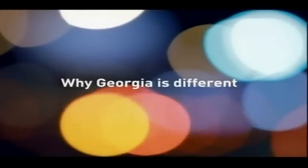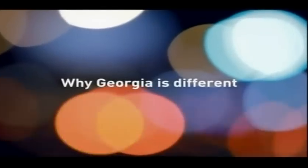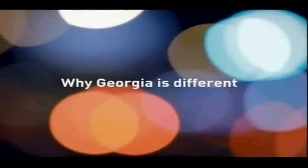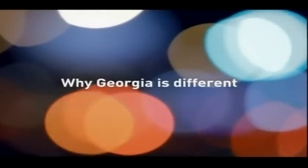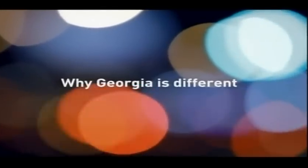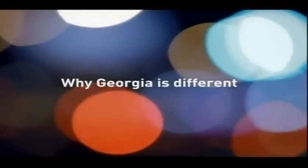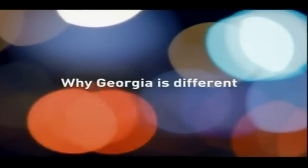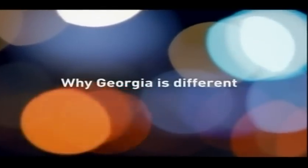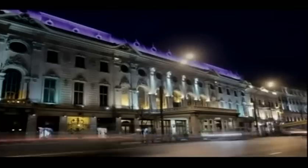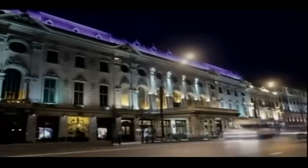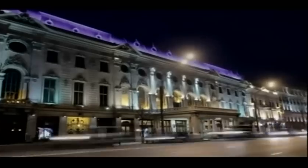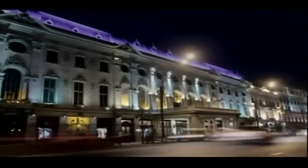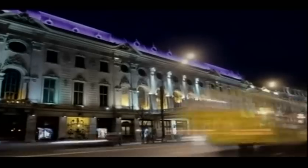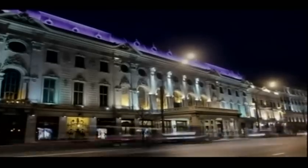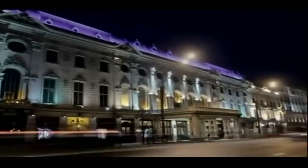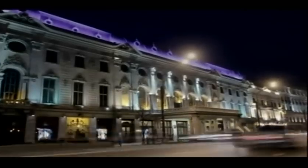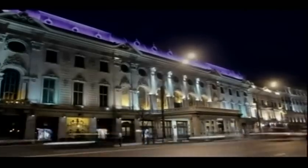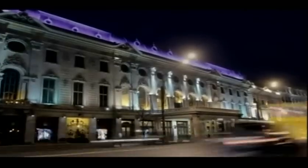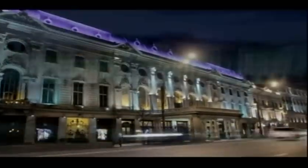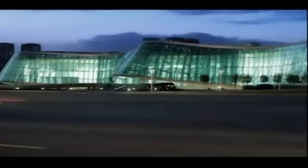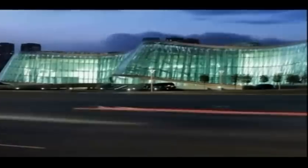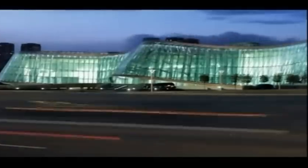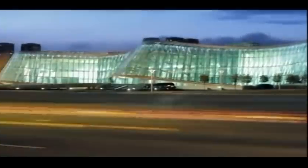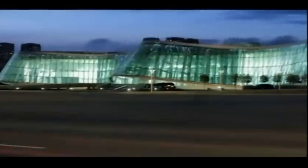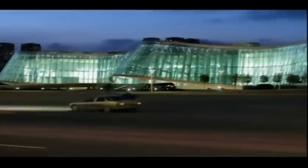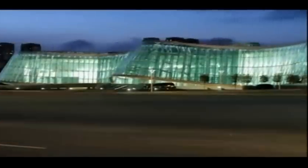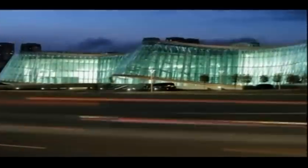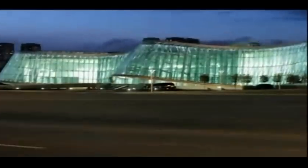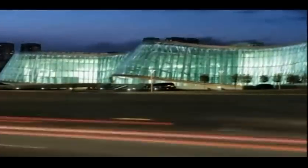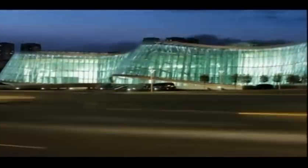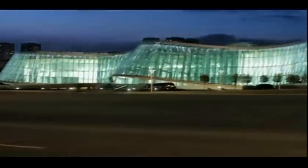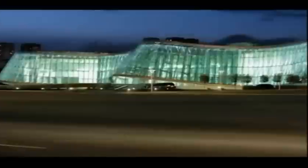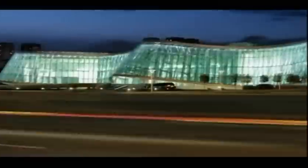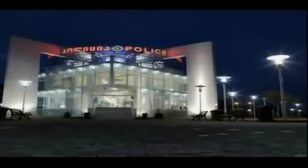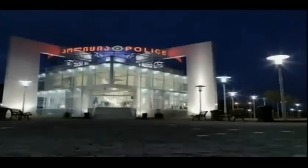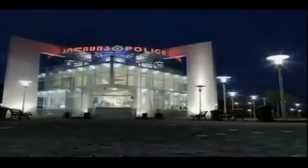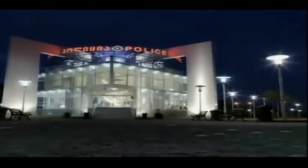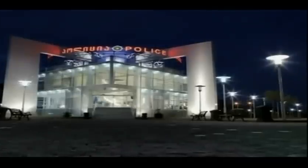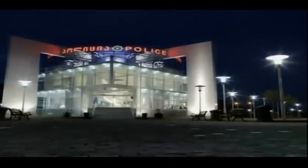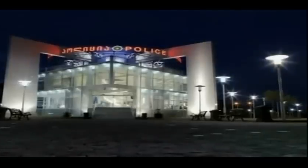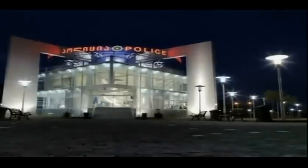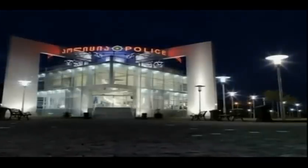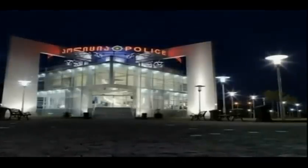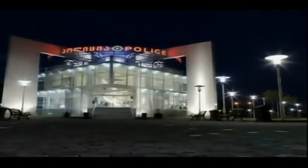It's not just the old buildings that might surprise you. Because in Georgia, even the new police stations are